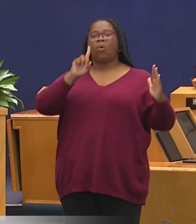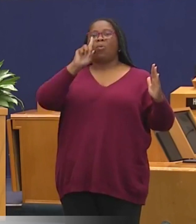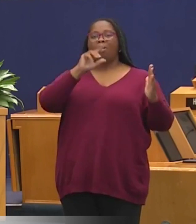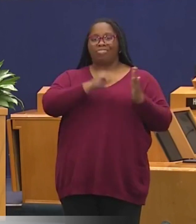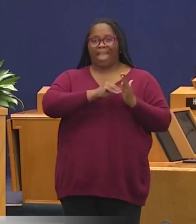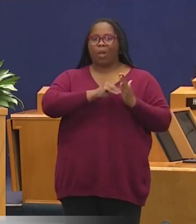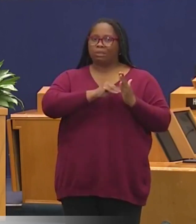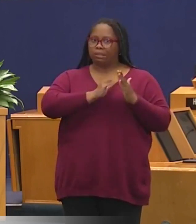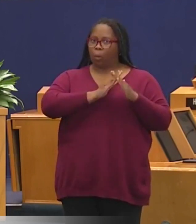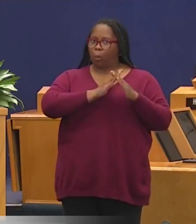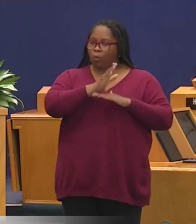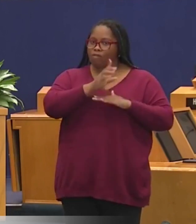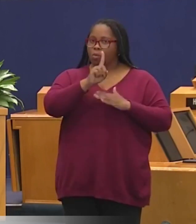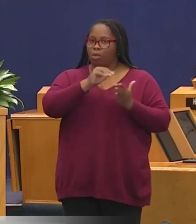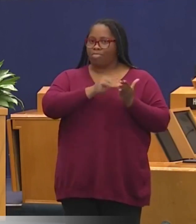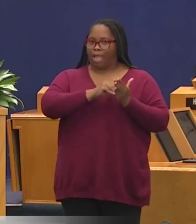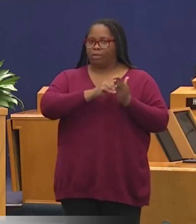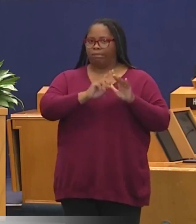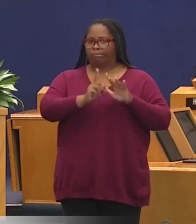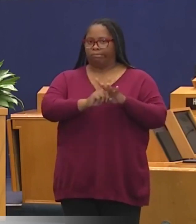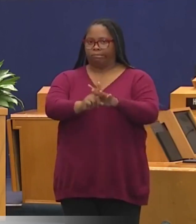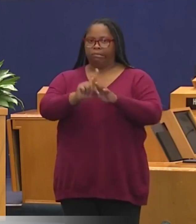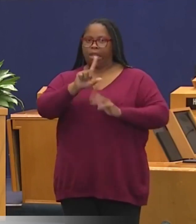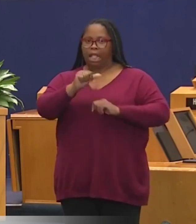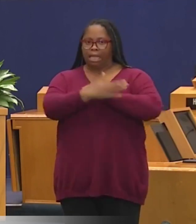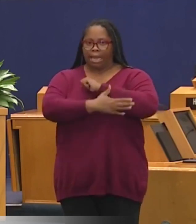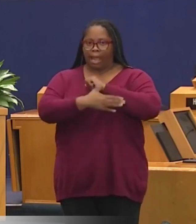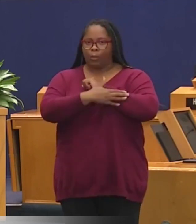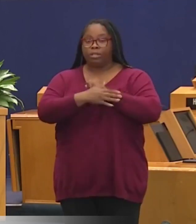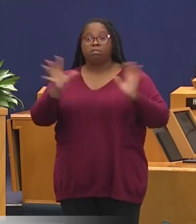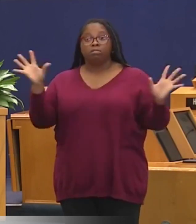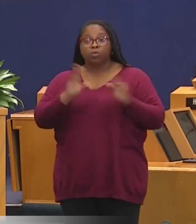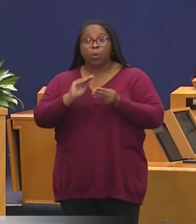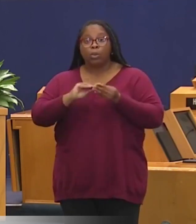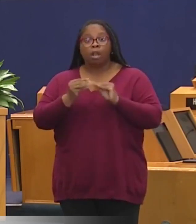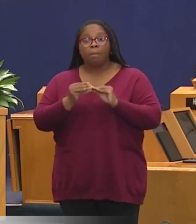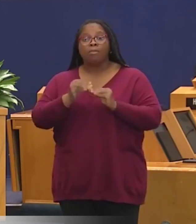cases here in LA County, and our total number of cases is